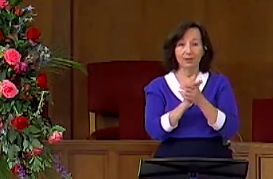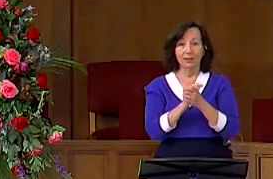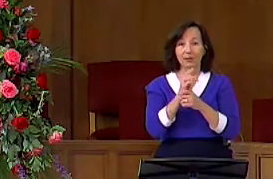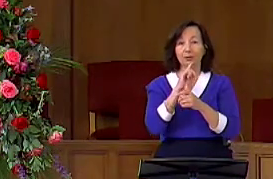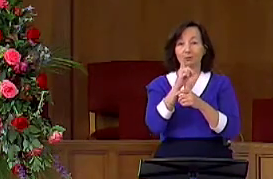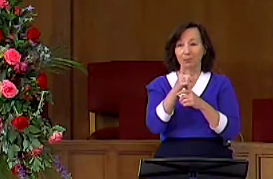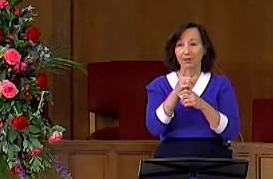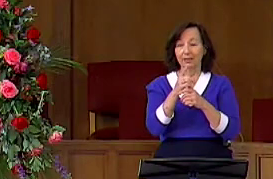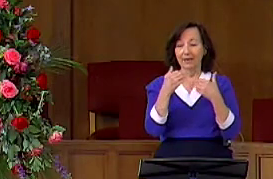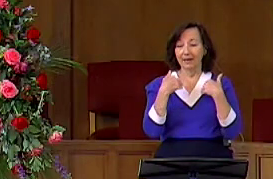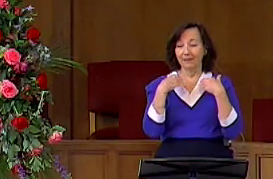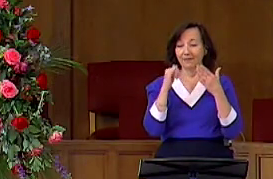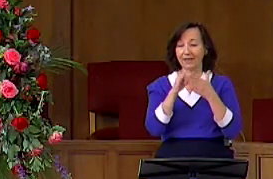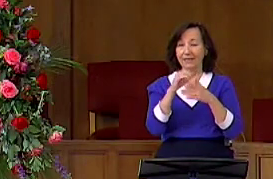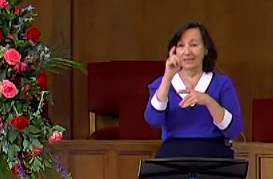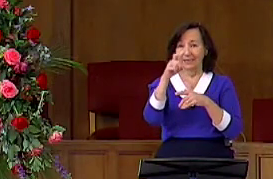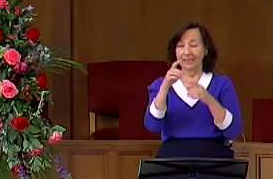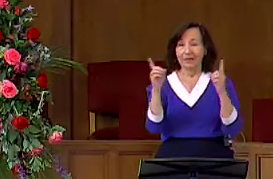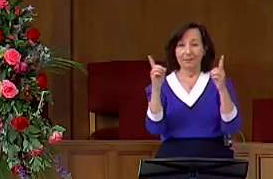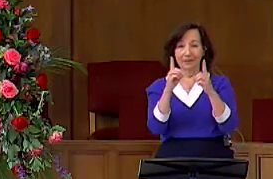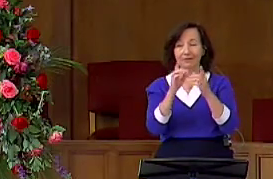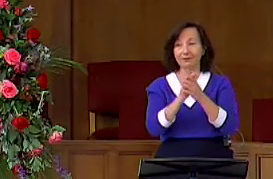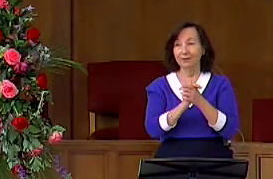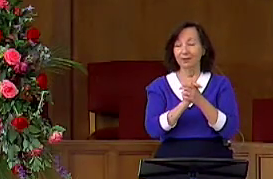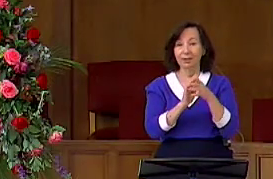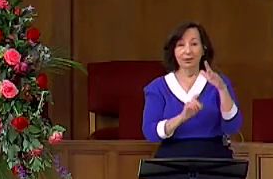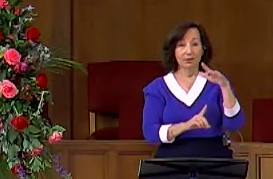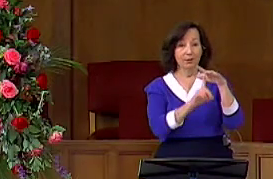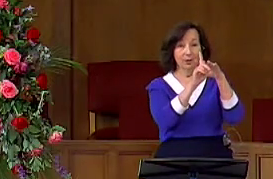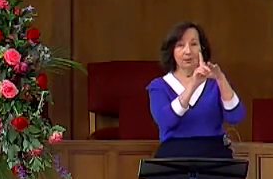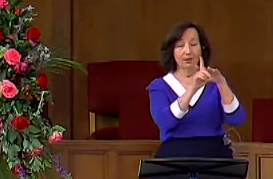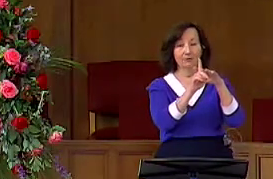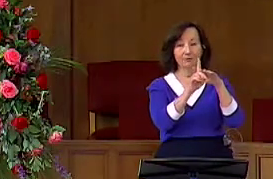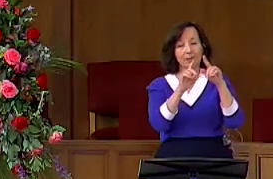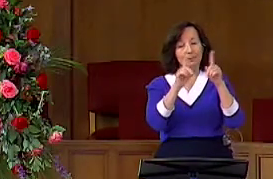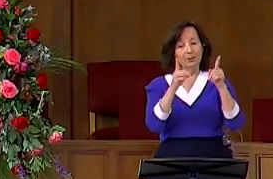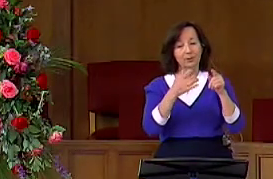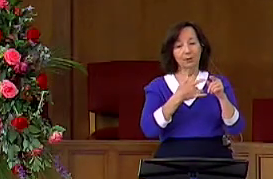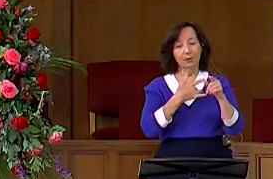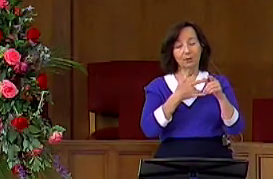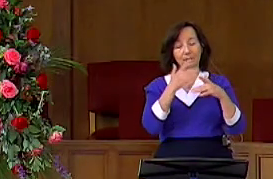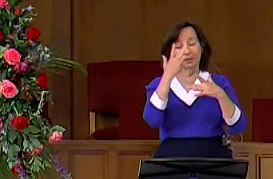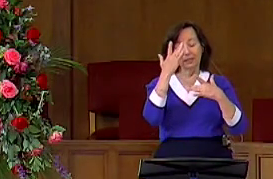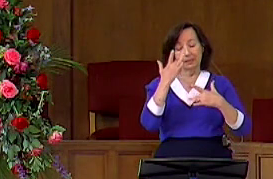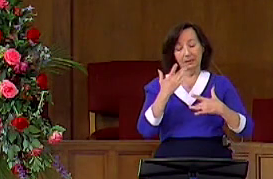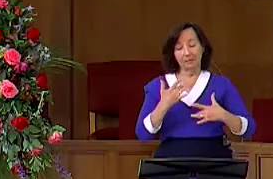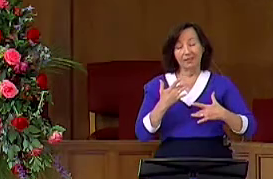that need met. You show up, but your heart's despondent